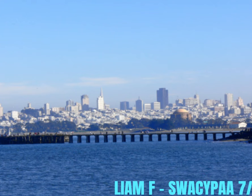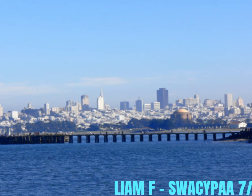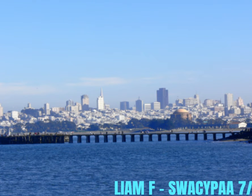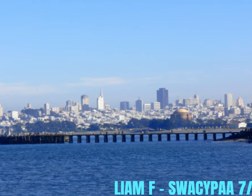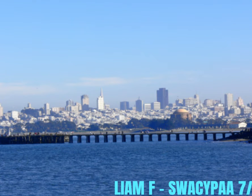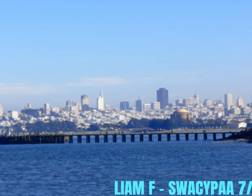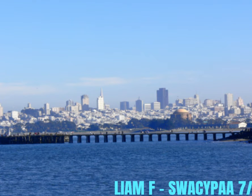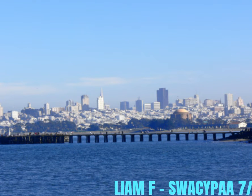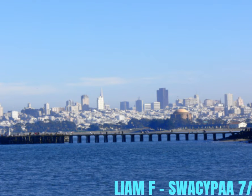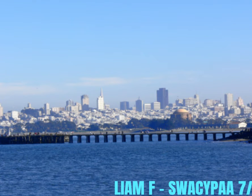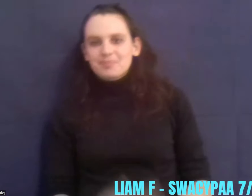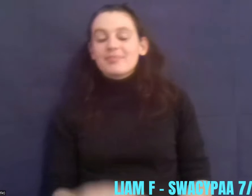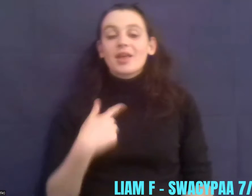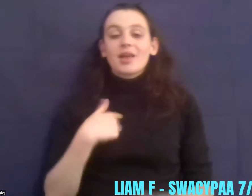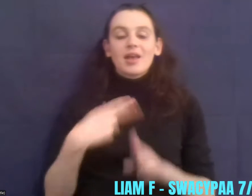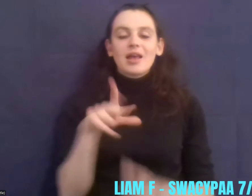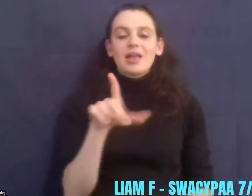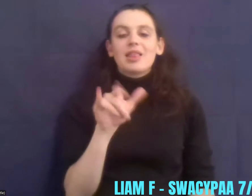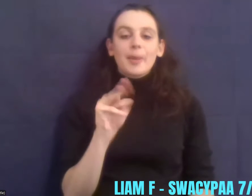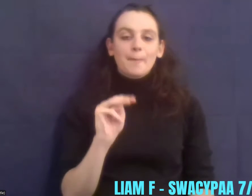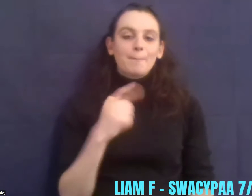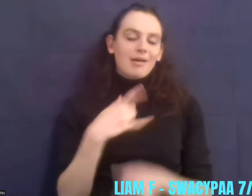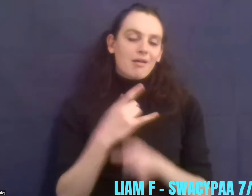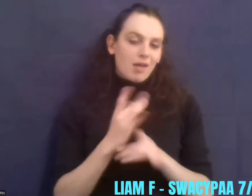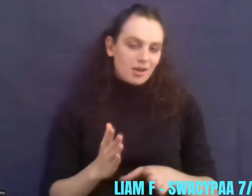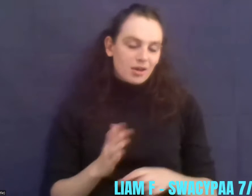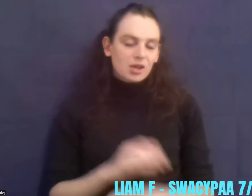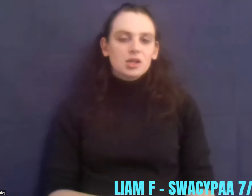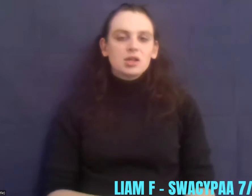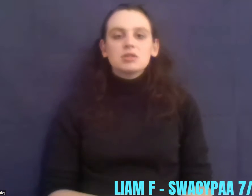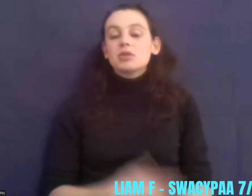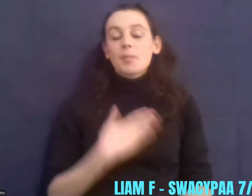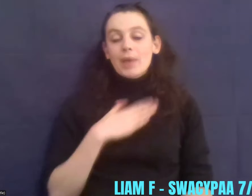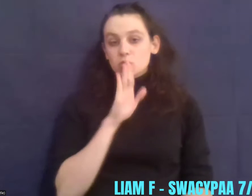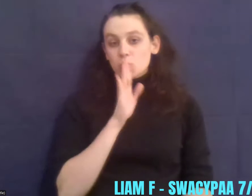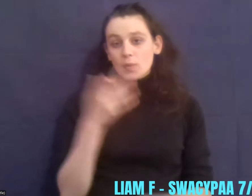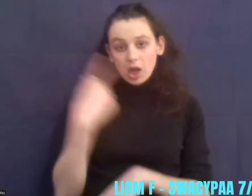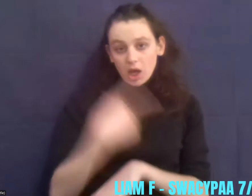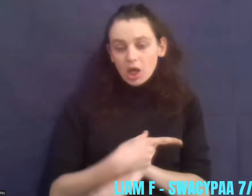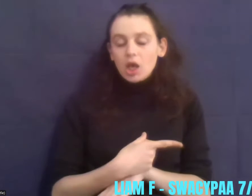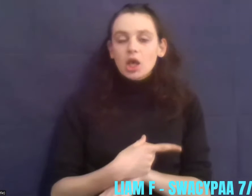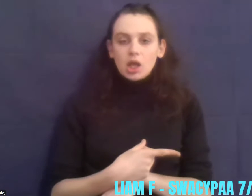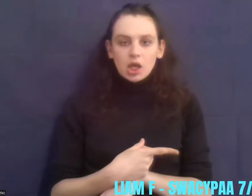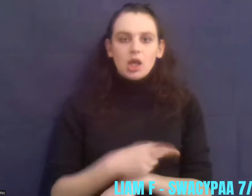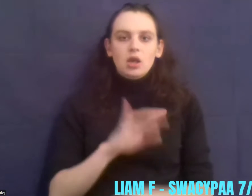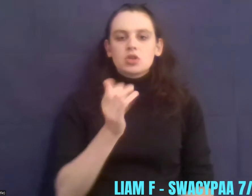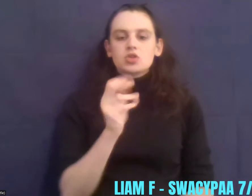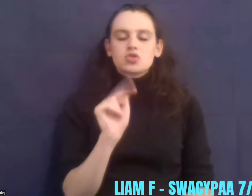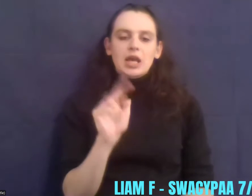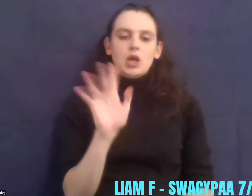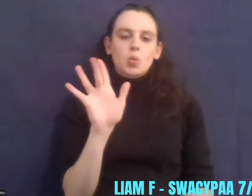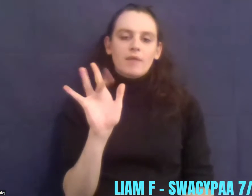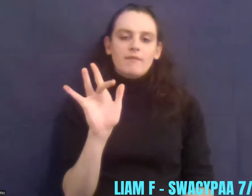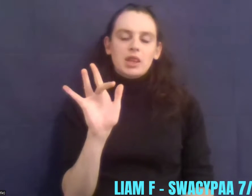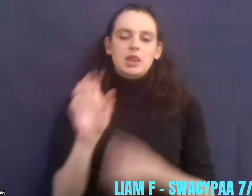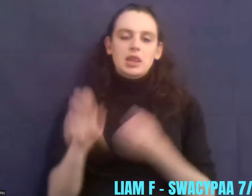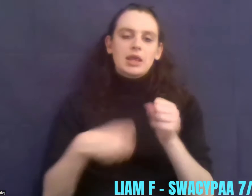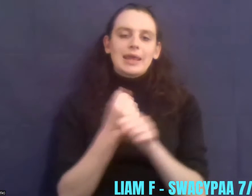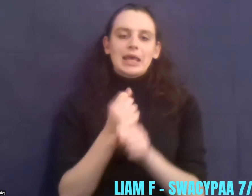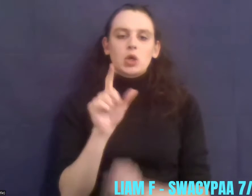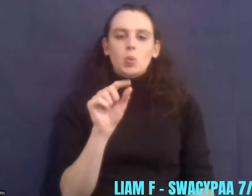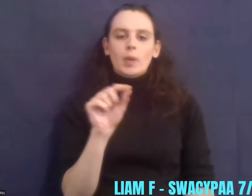My name's Liam, I'm an alcoholic. Um, yeah, my sobriety date is January 25th of